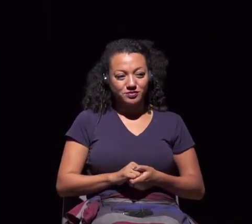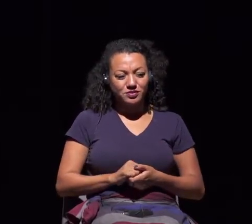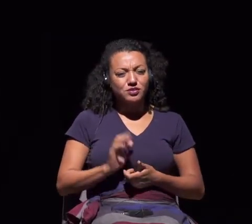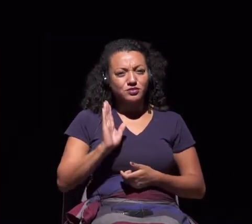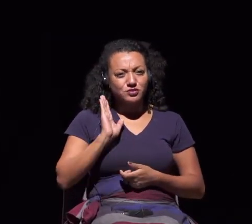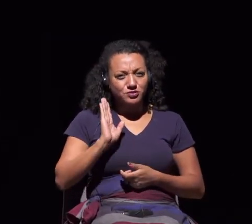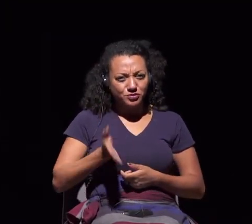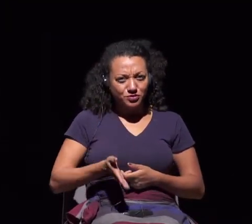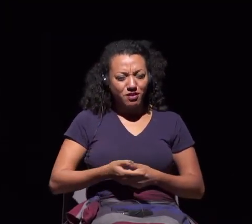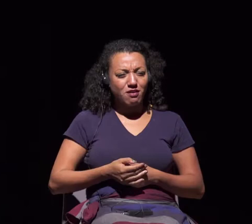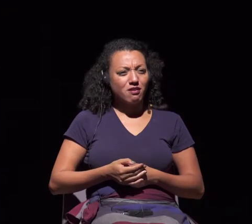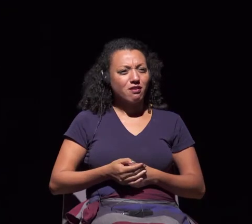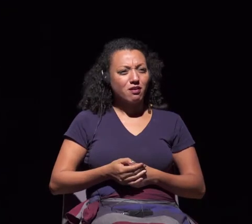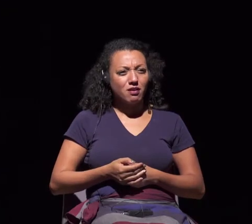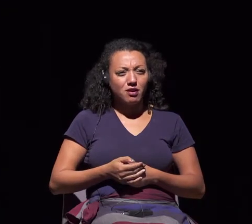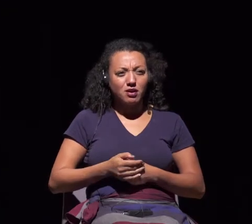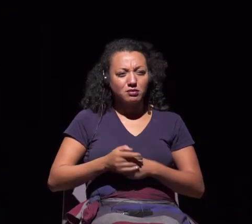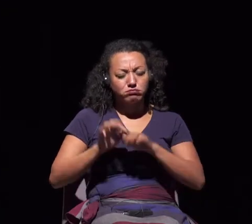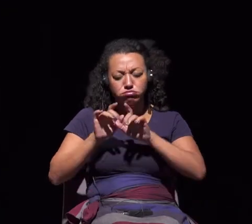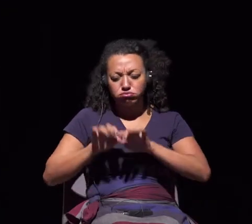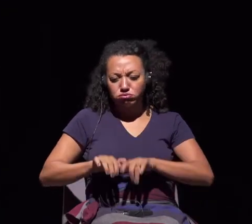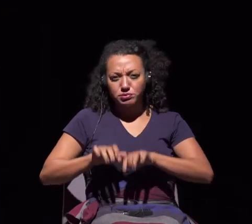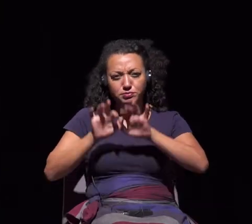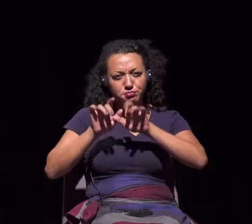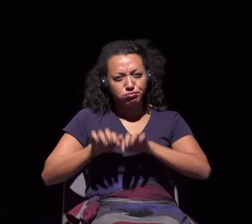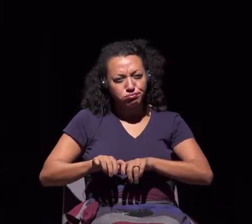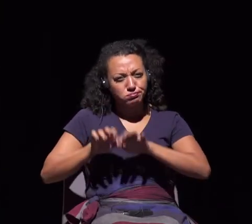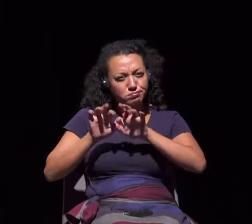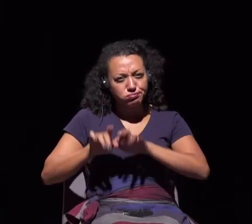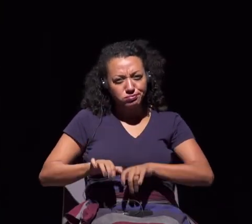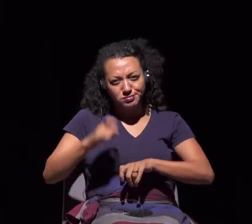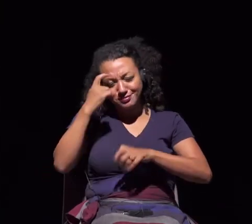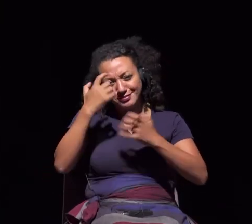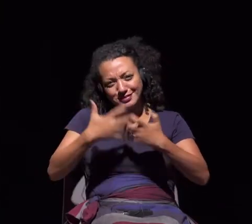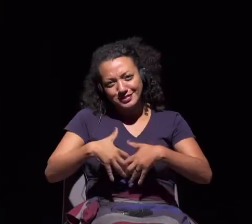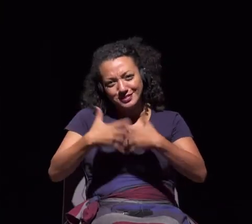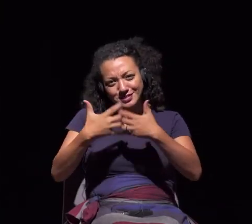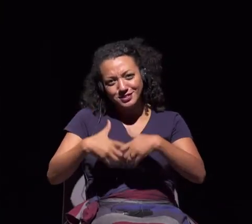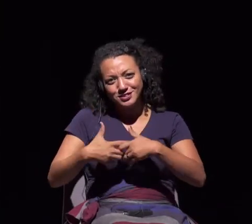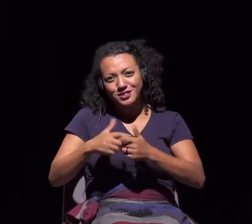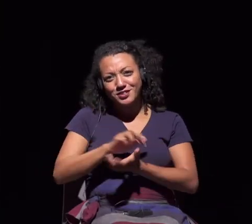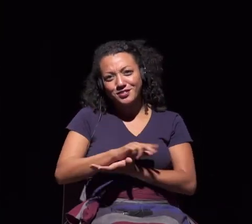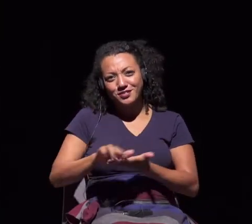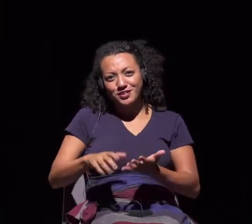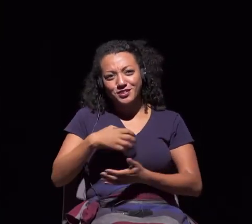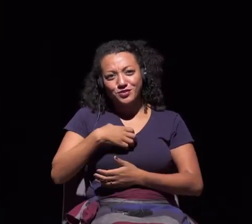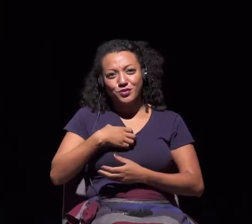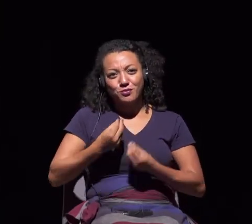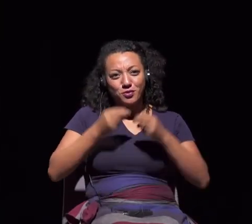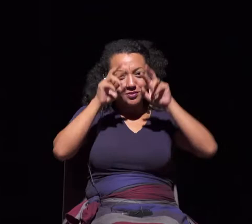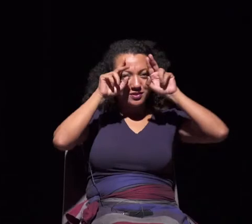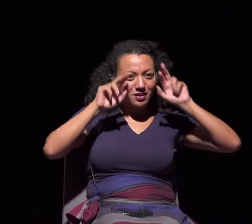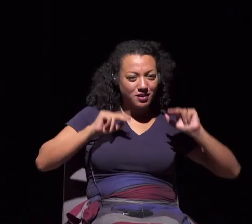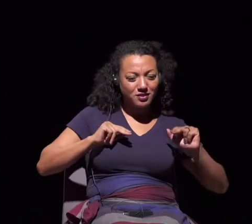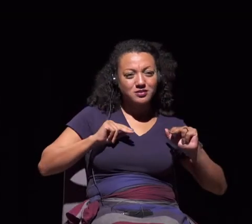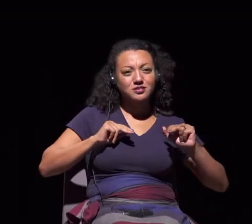about and thinking about the ways that race and gender are performed in media,